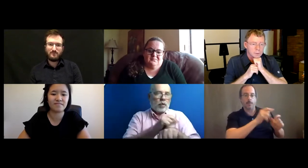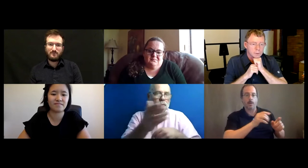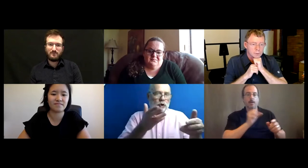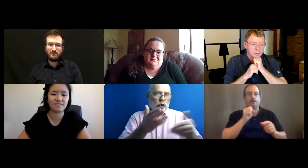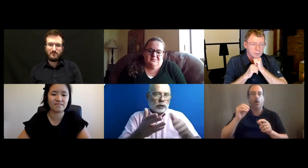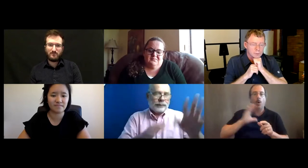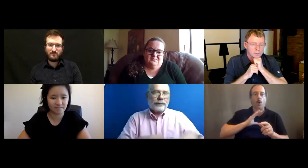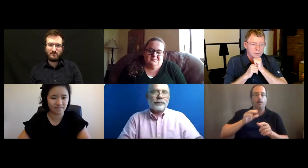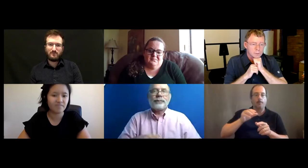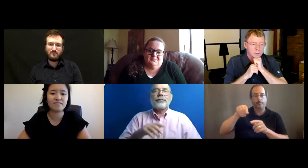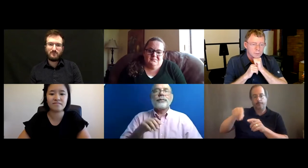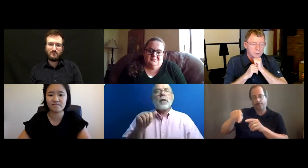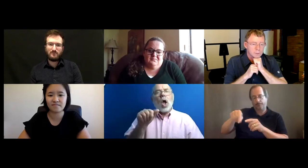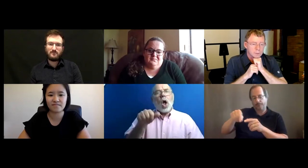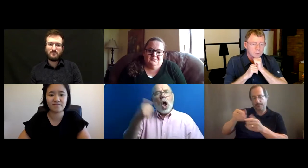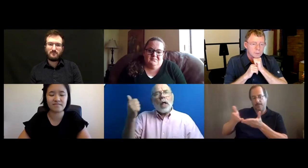BRCCED has their own employment services.